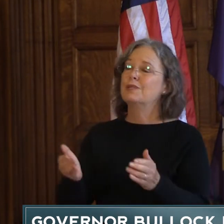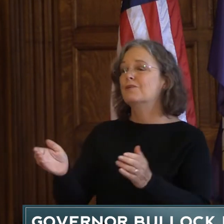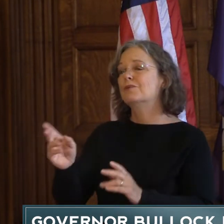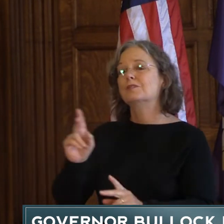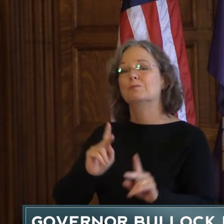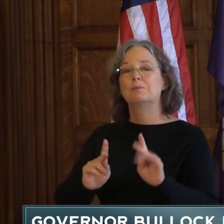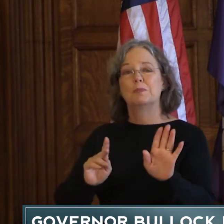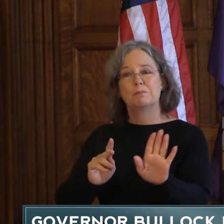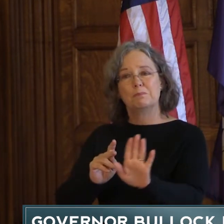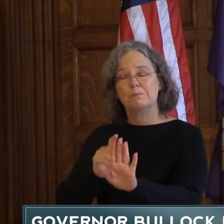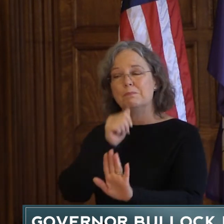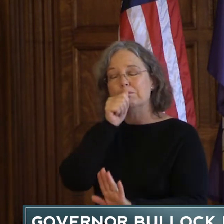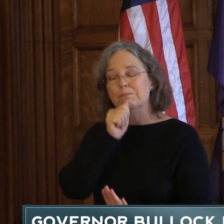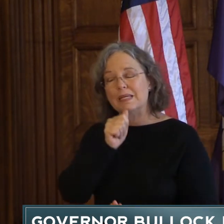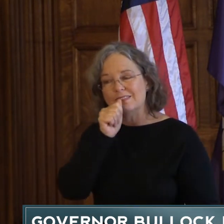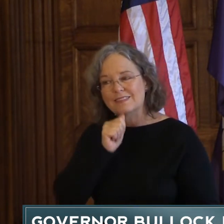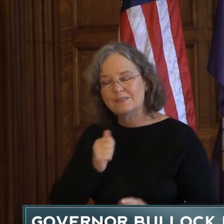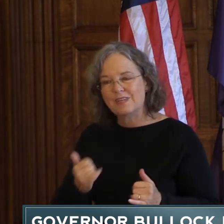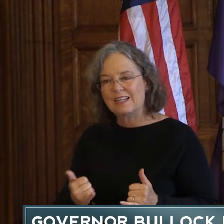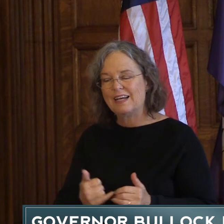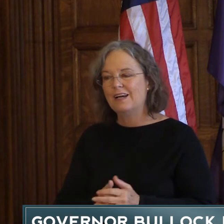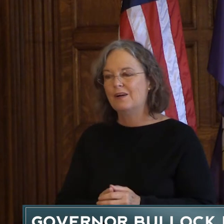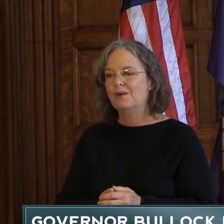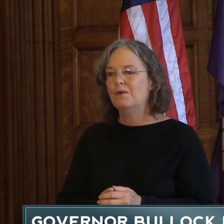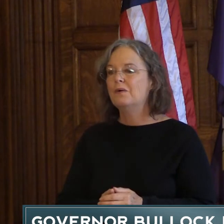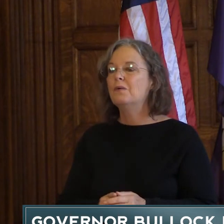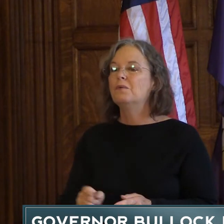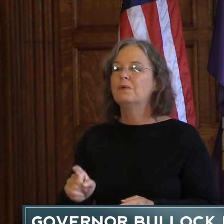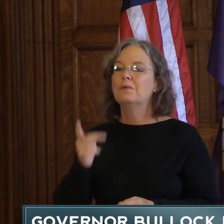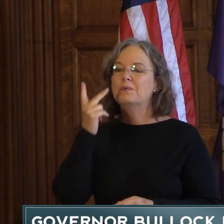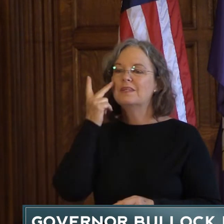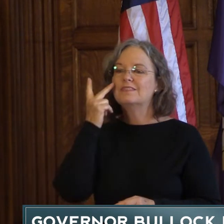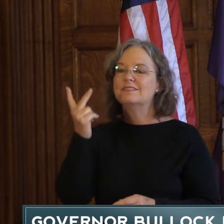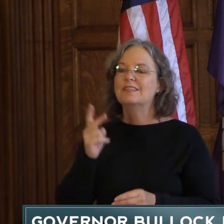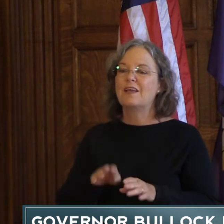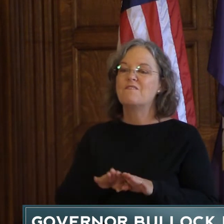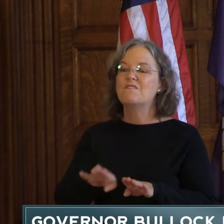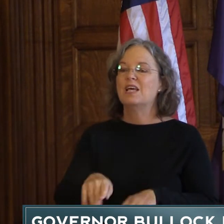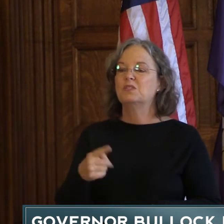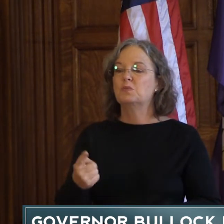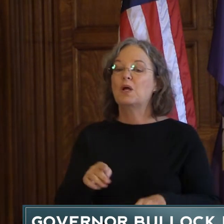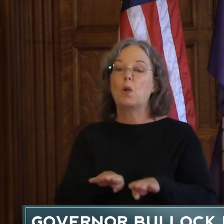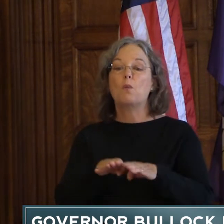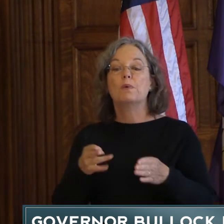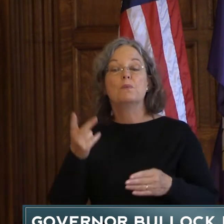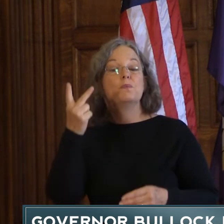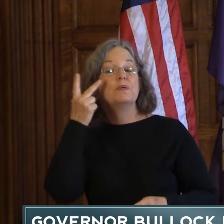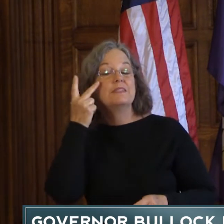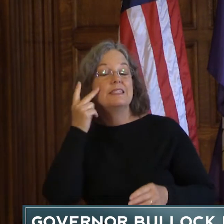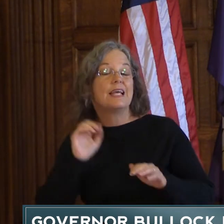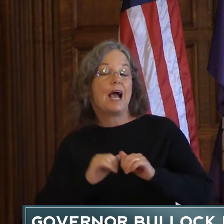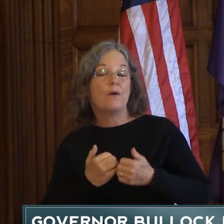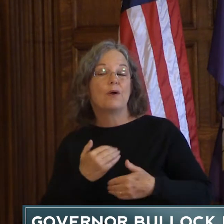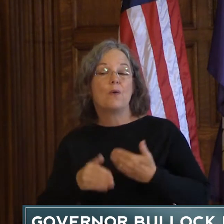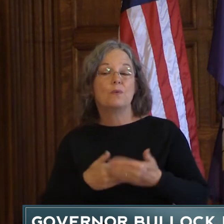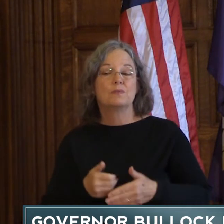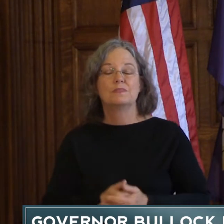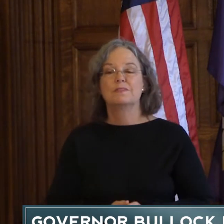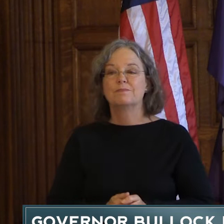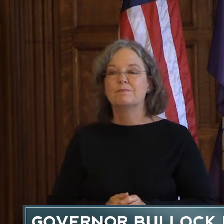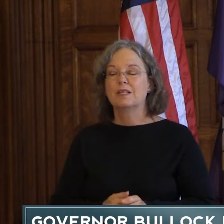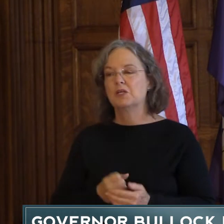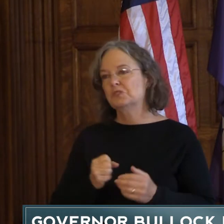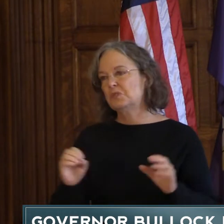patience still at this point, where we're seeing where this phase one reopening and how it's going. So